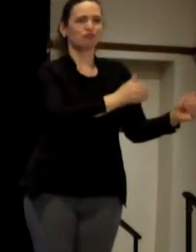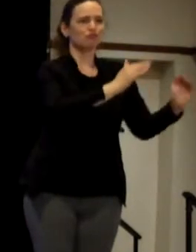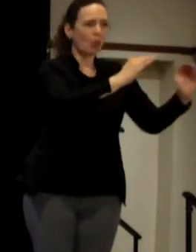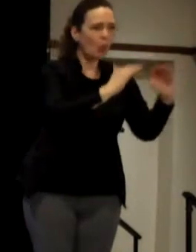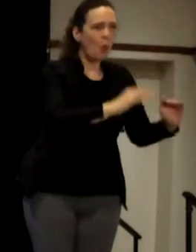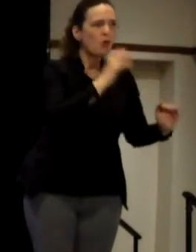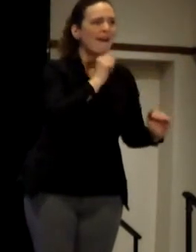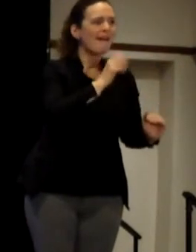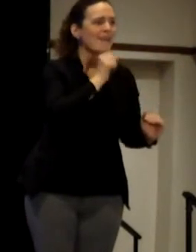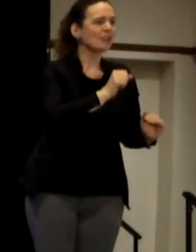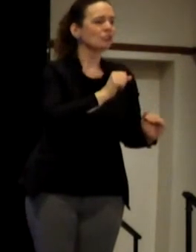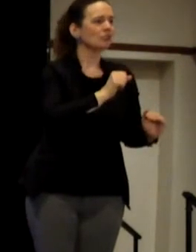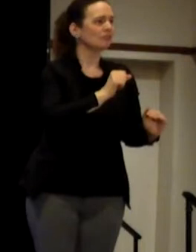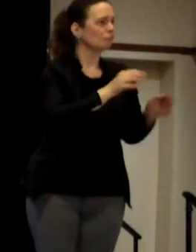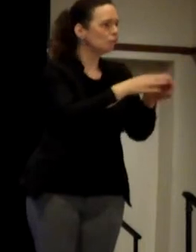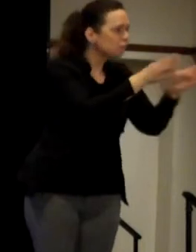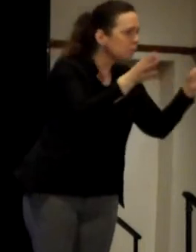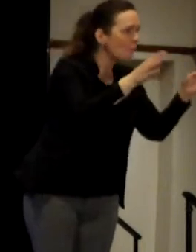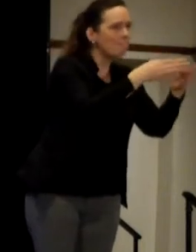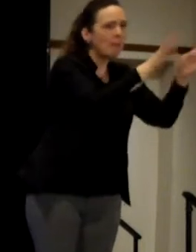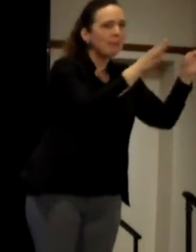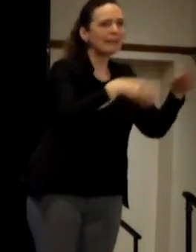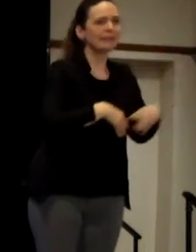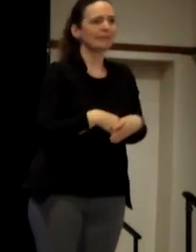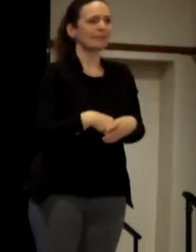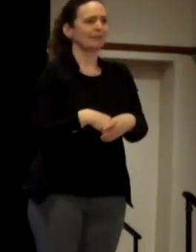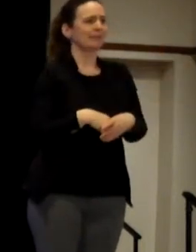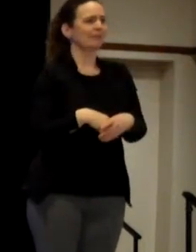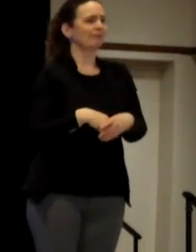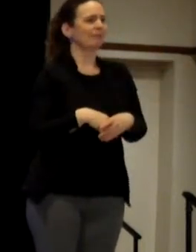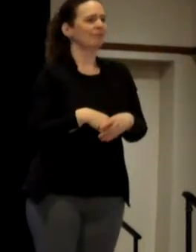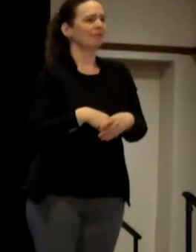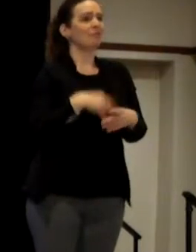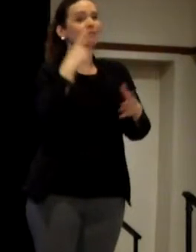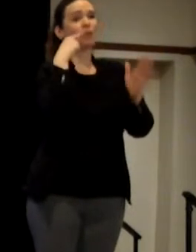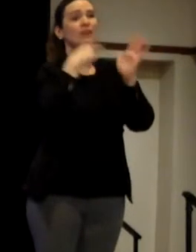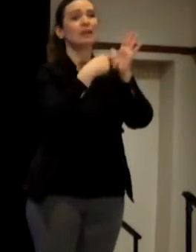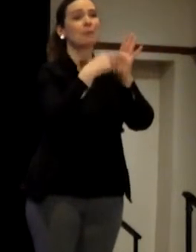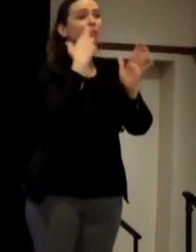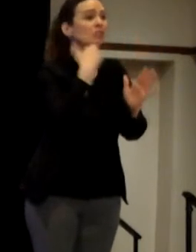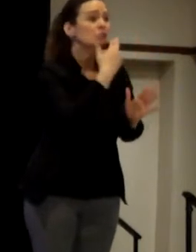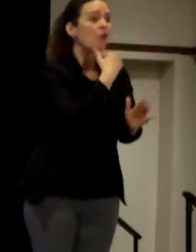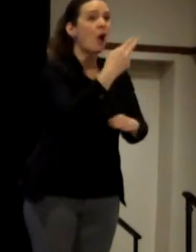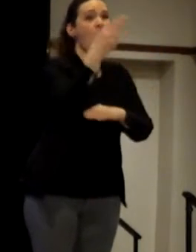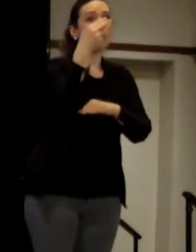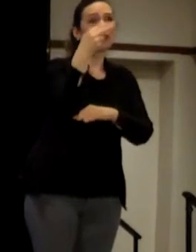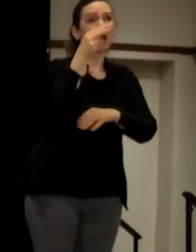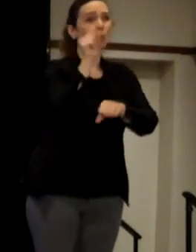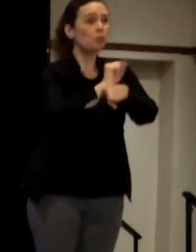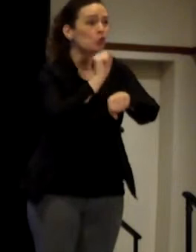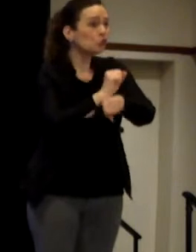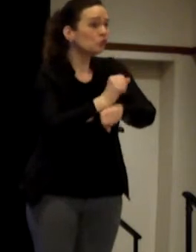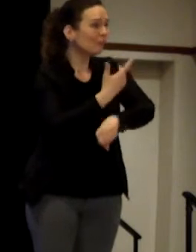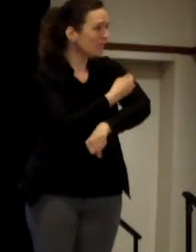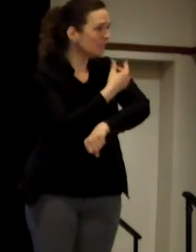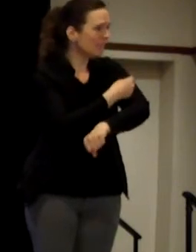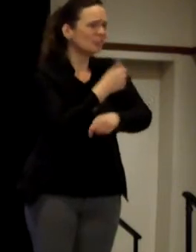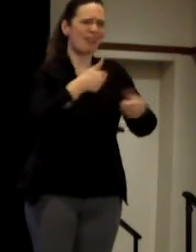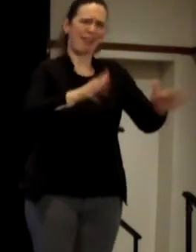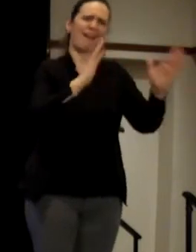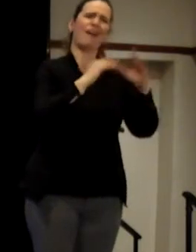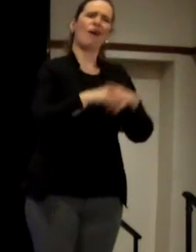counties have the choices to open up for restaurants or hotel workers. And what we do then is based off of the